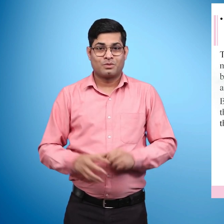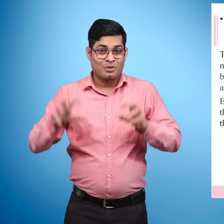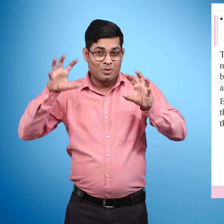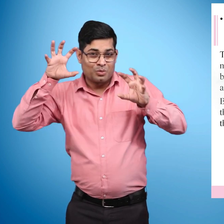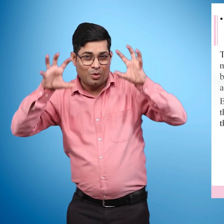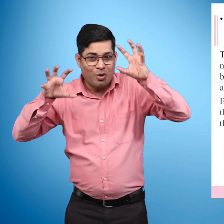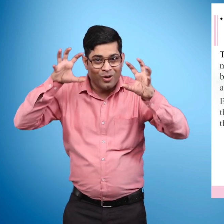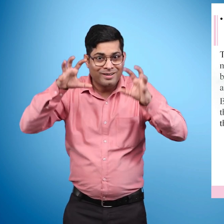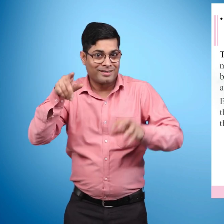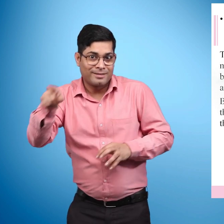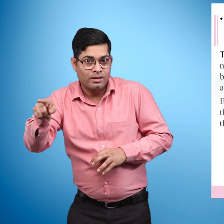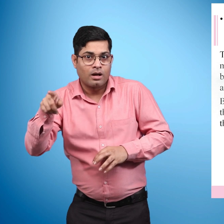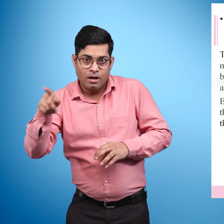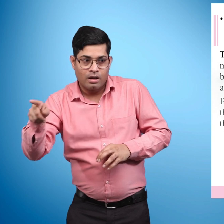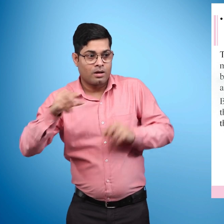The ghost fed him dry fruits